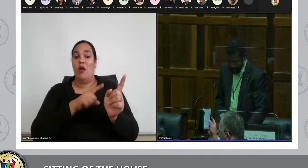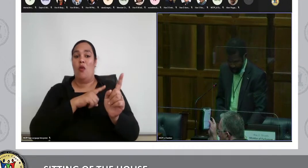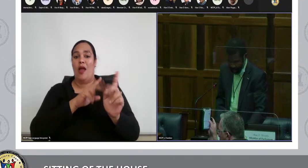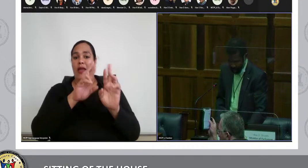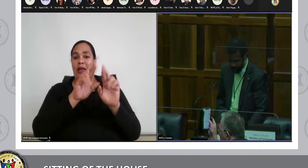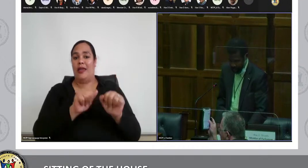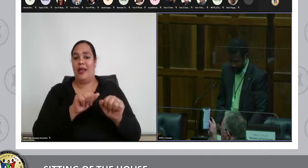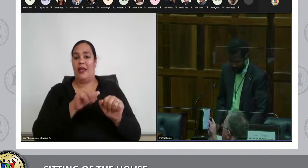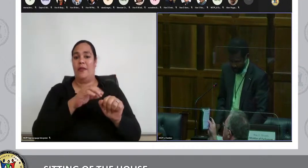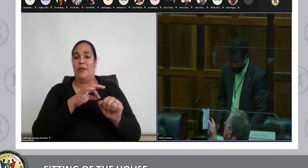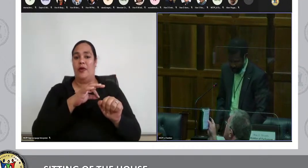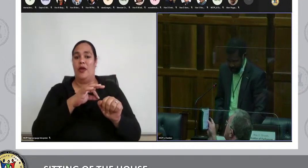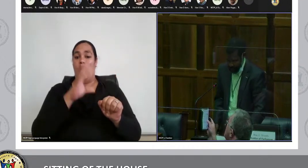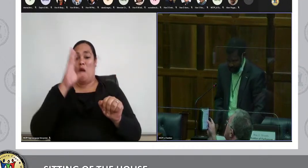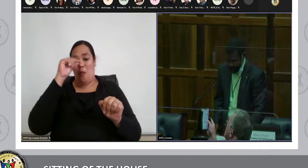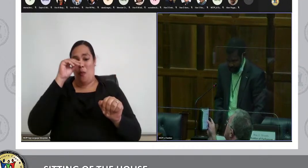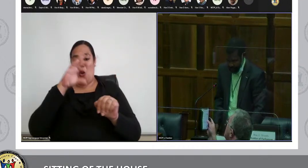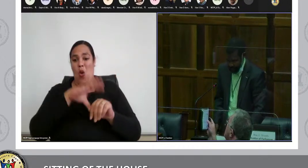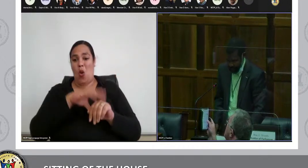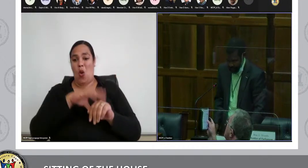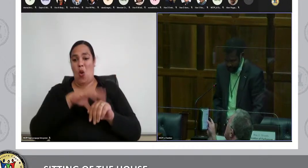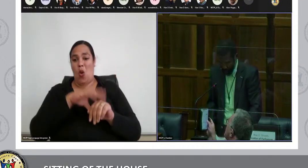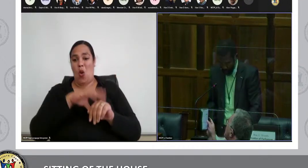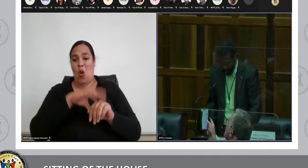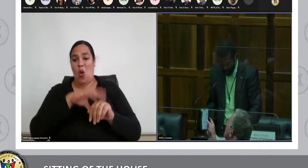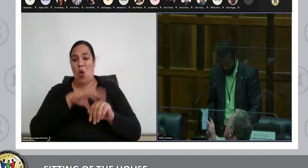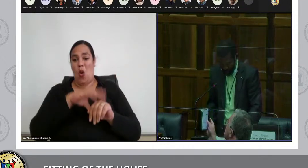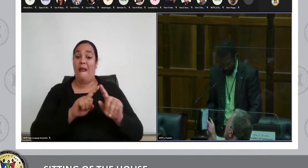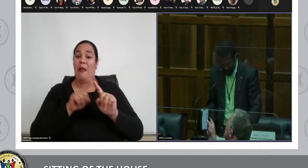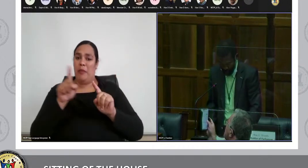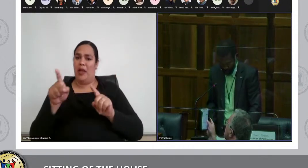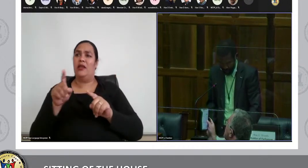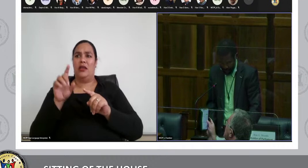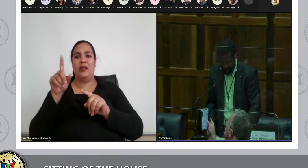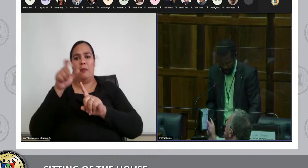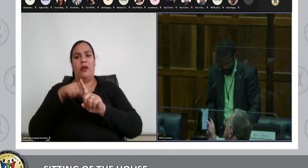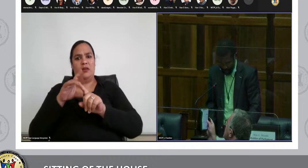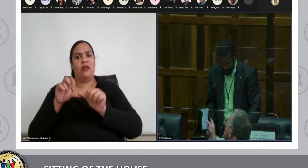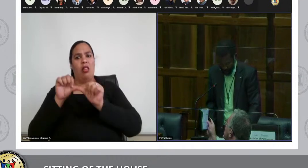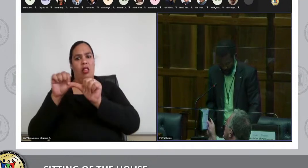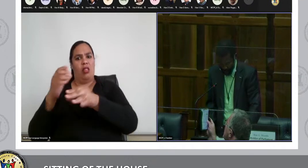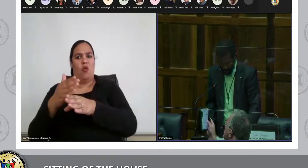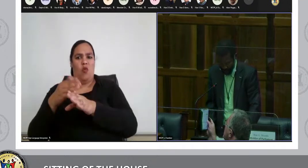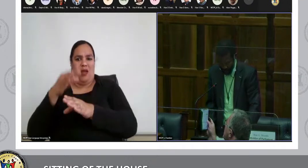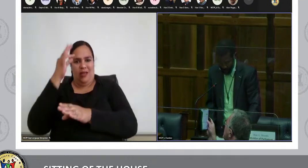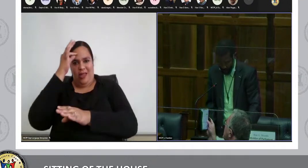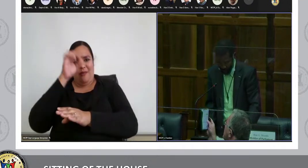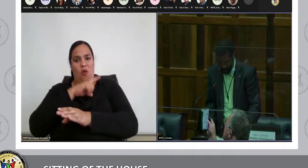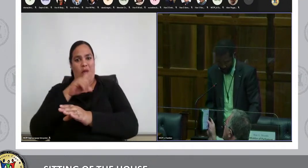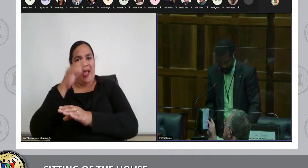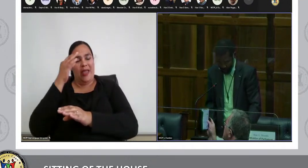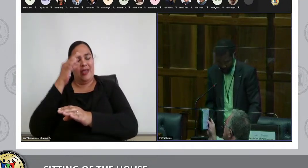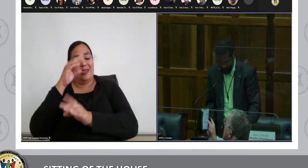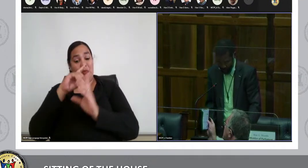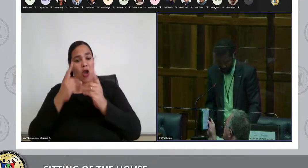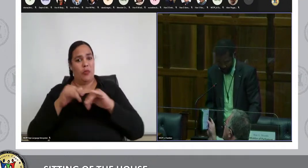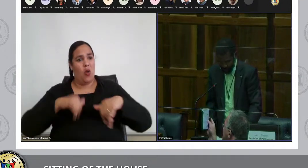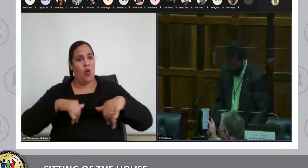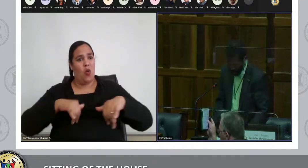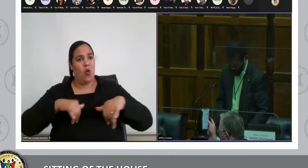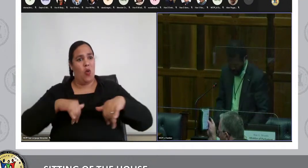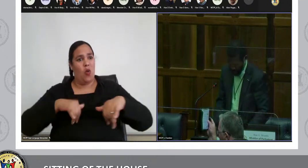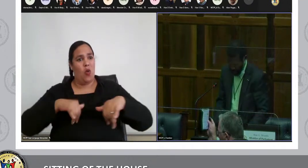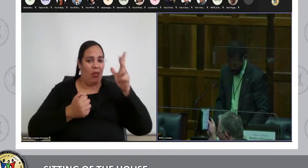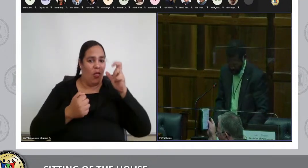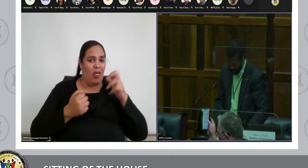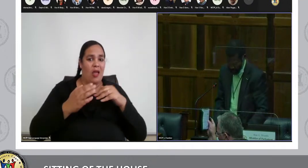raping a 7-year-old boy. The official continued to work for this government as the department waited for the court verdict before taking